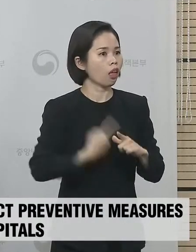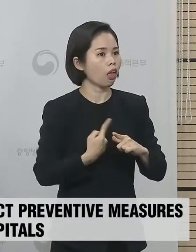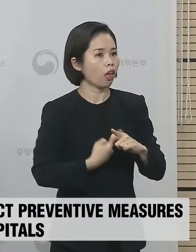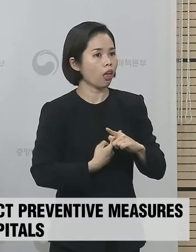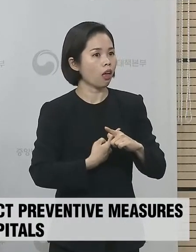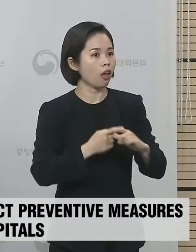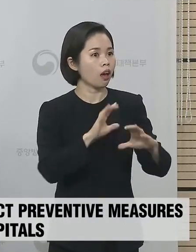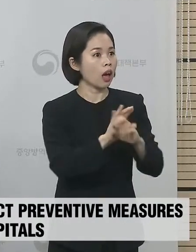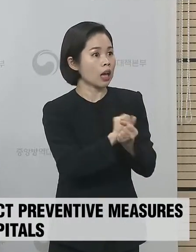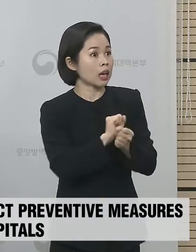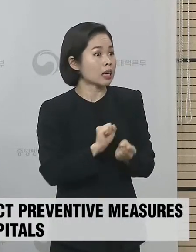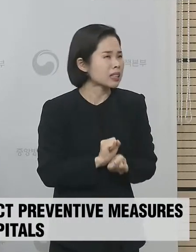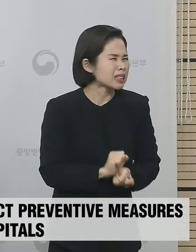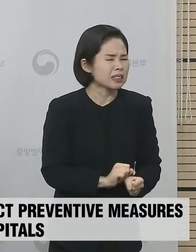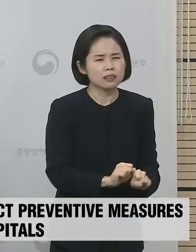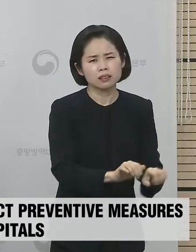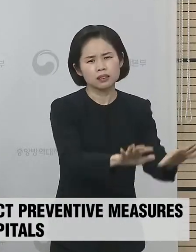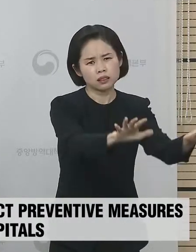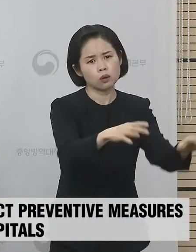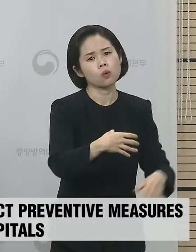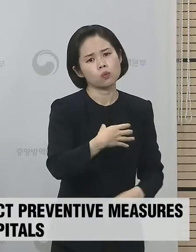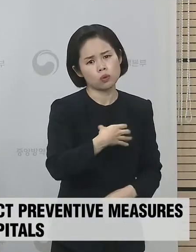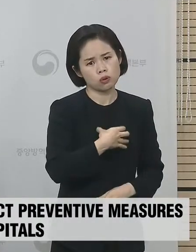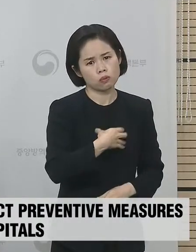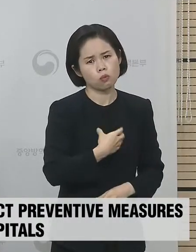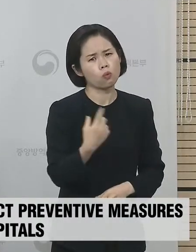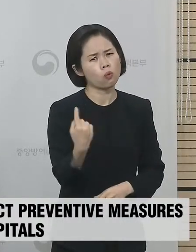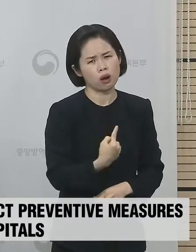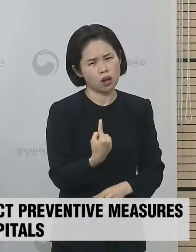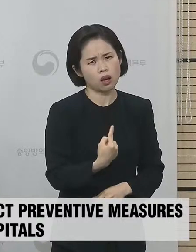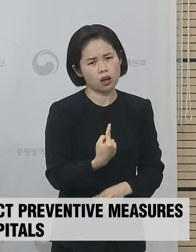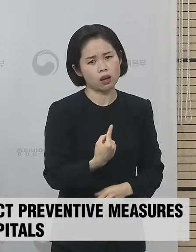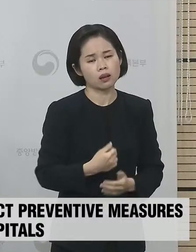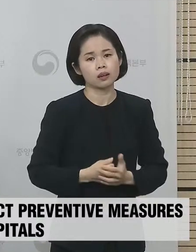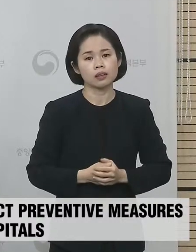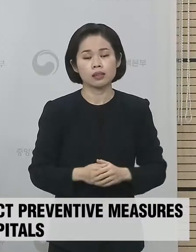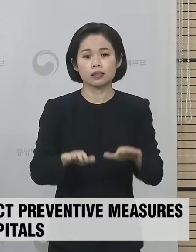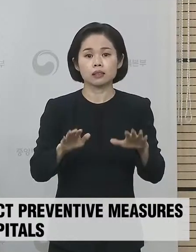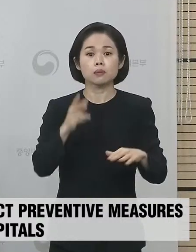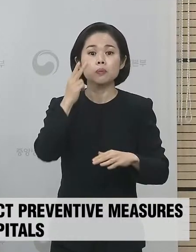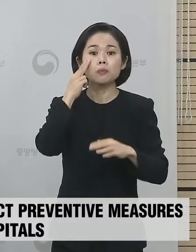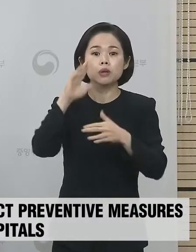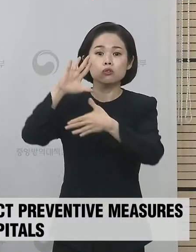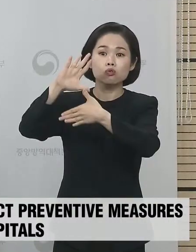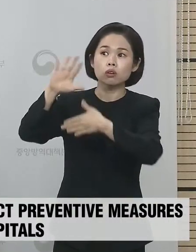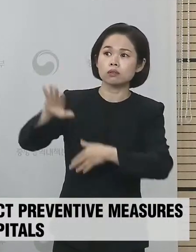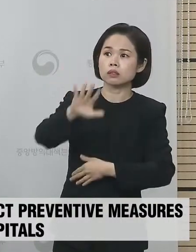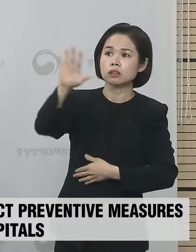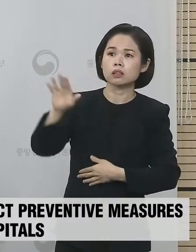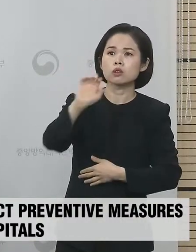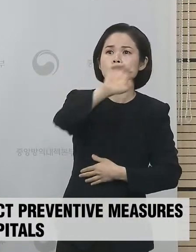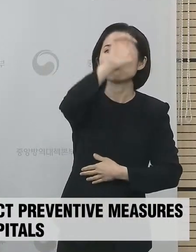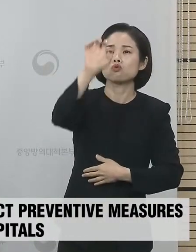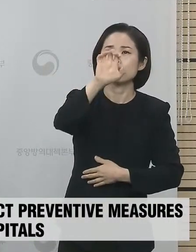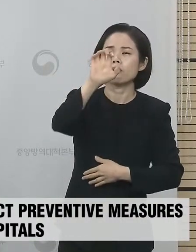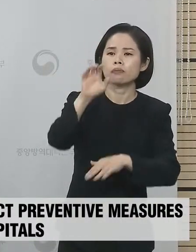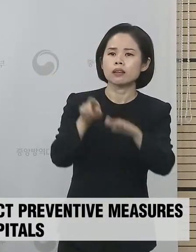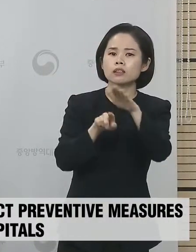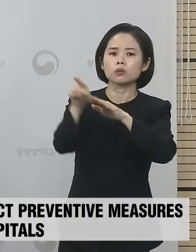of the COVID-19 depends on our efforts now. Currently, we are also seeing the